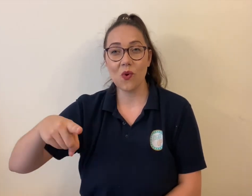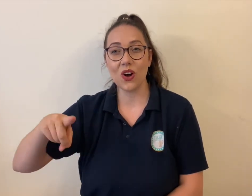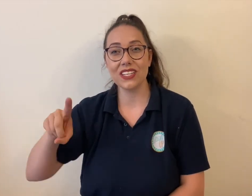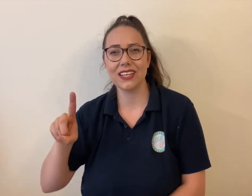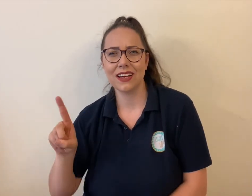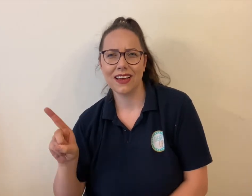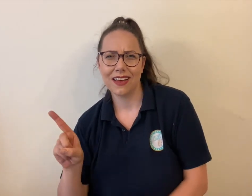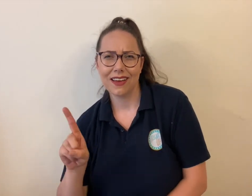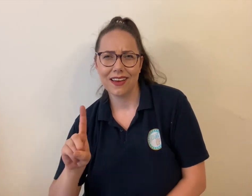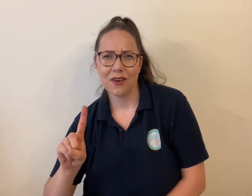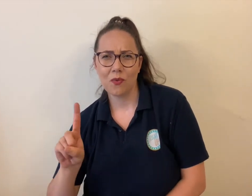what's